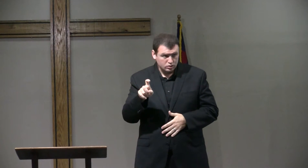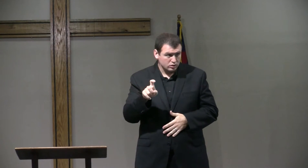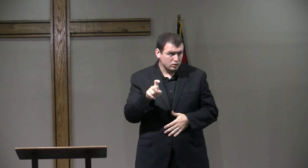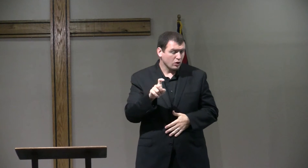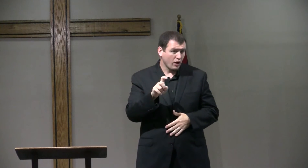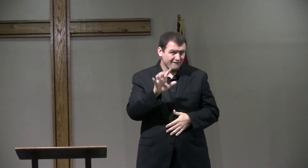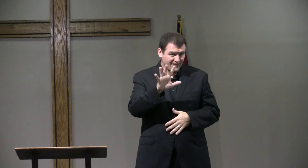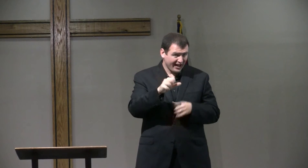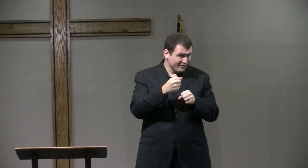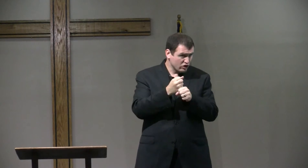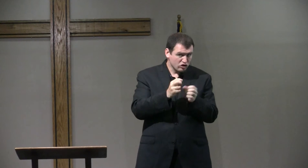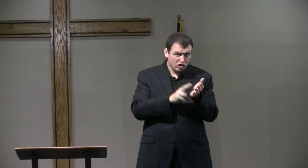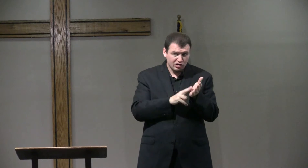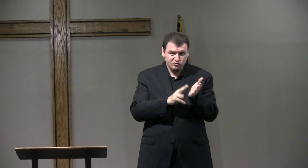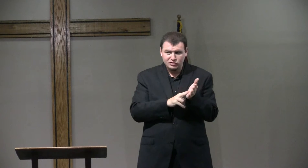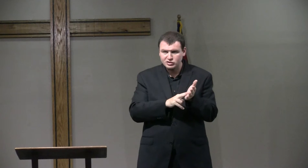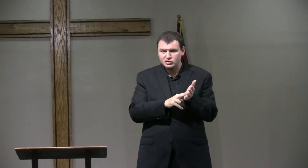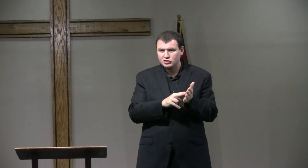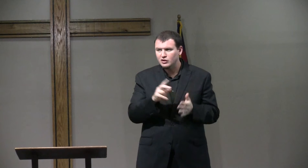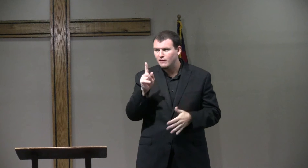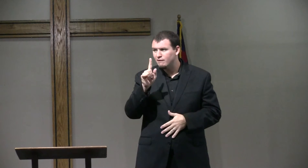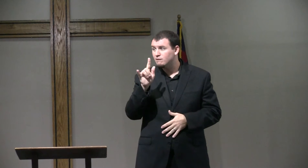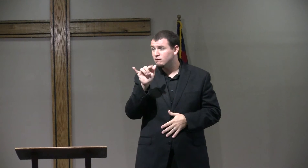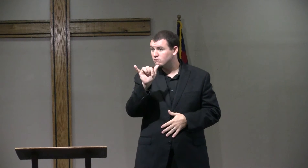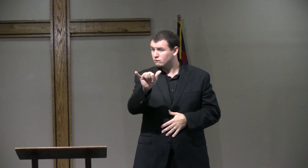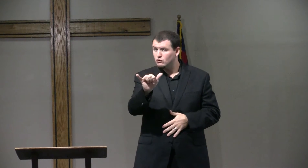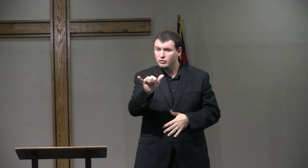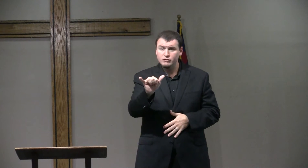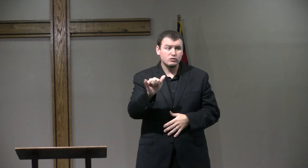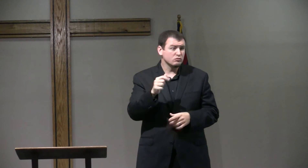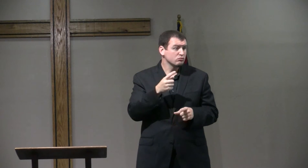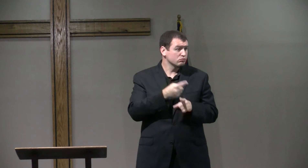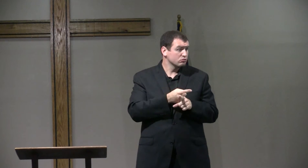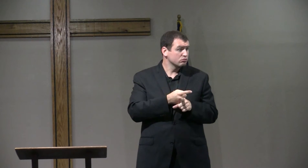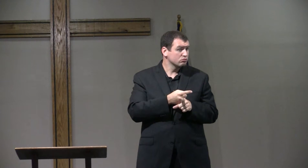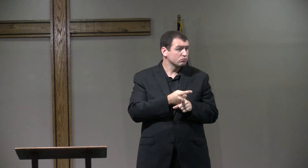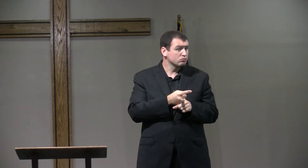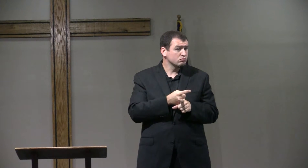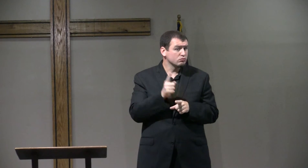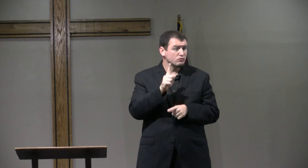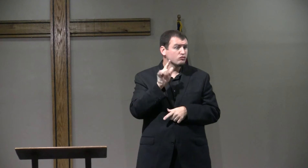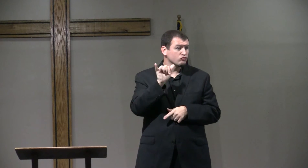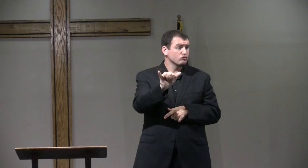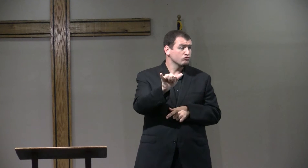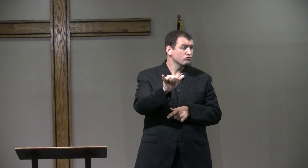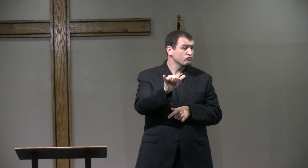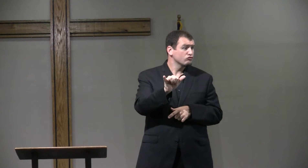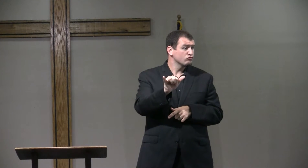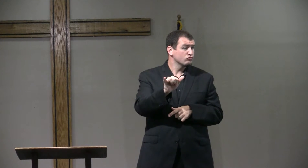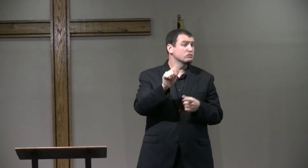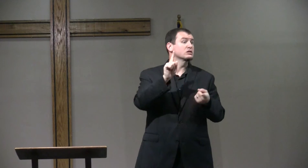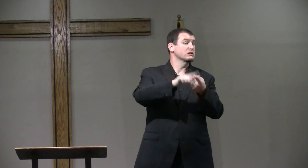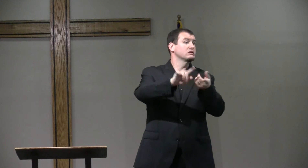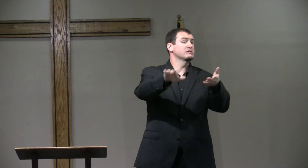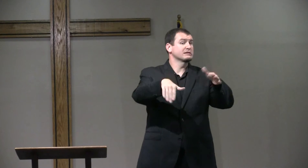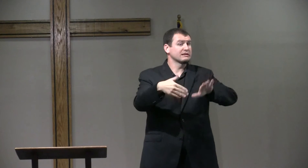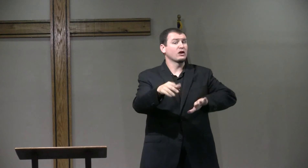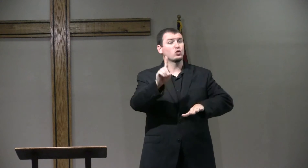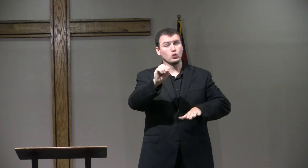a 10-year contract with that person, or maybe like a 5-year contract? No, your commitment is forever with that person. Until